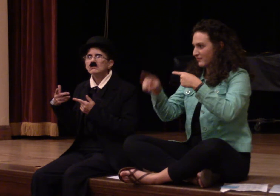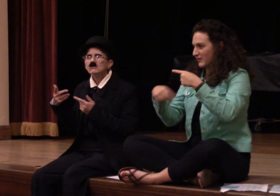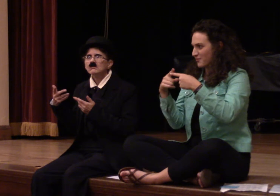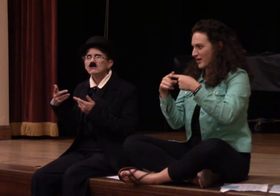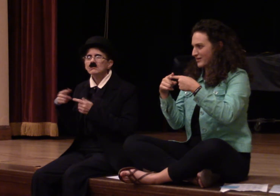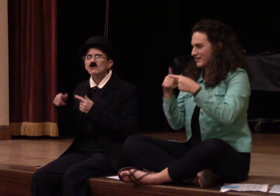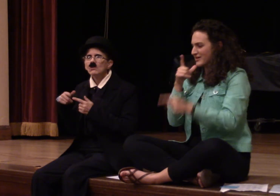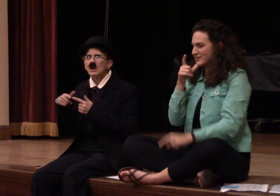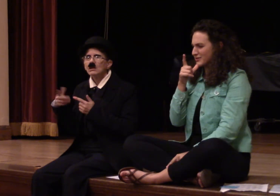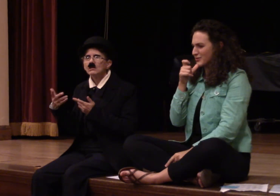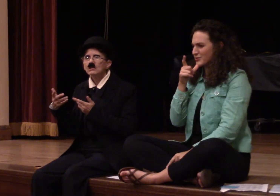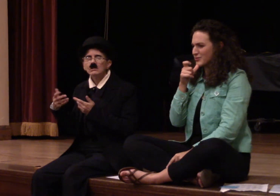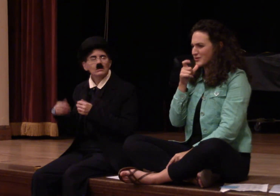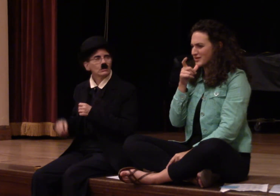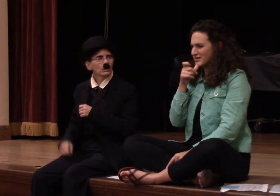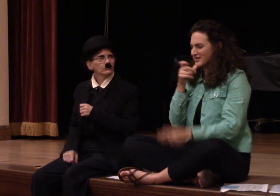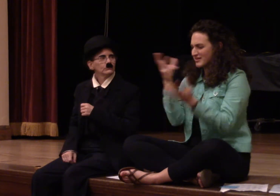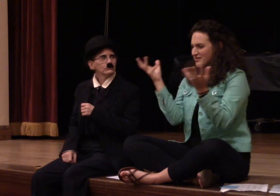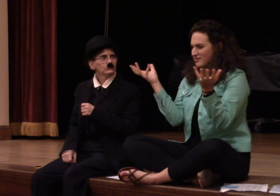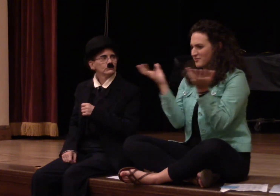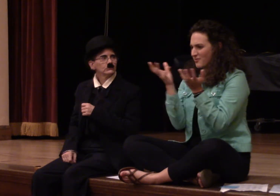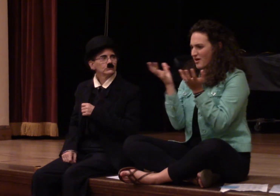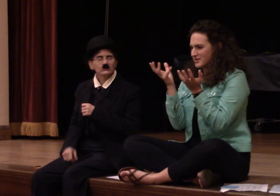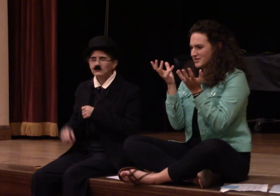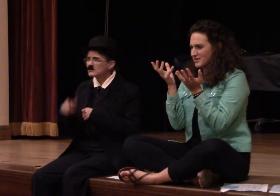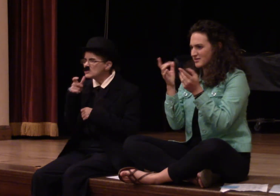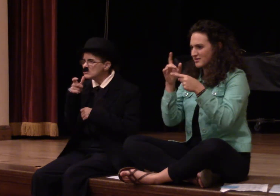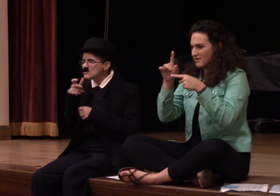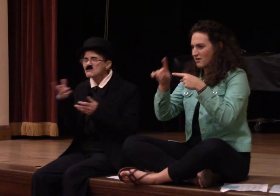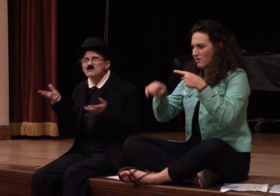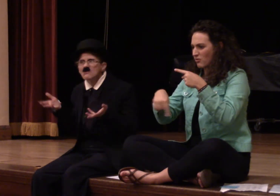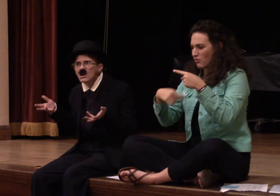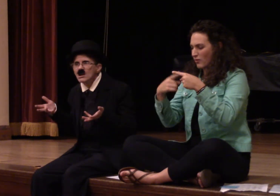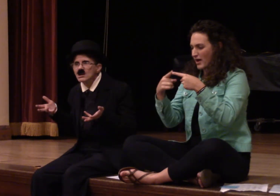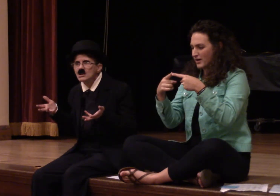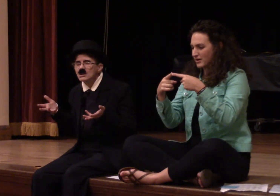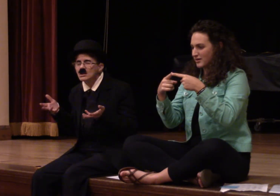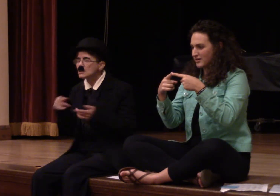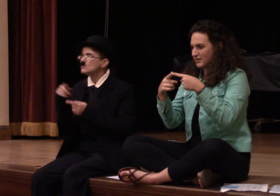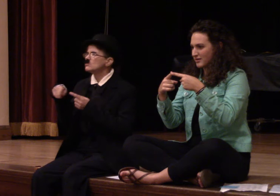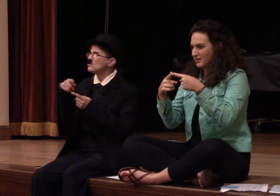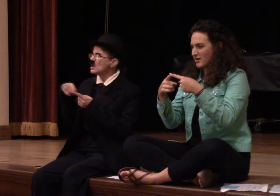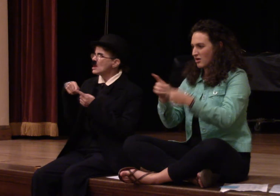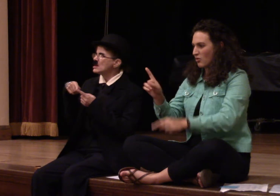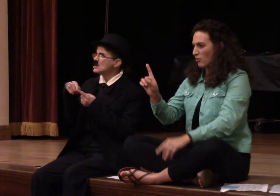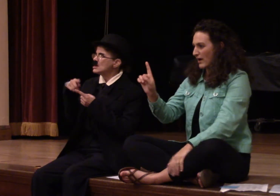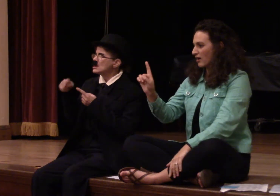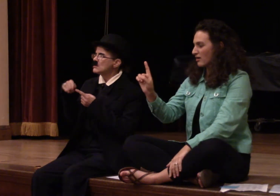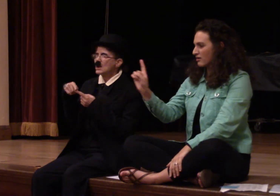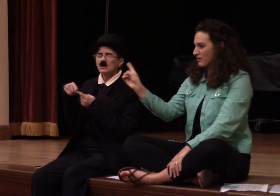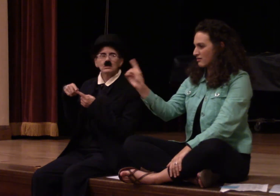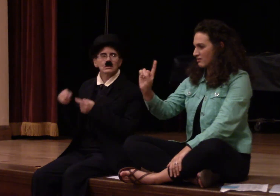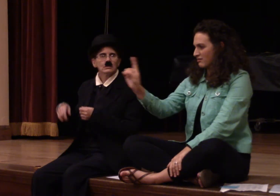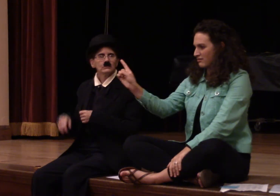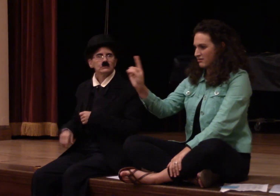When. So who, what, when, where.